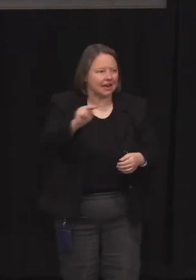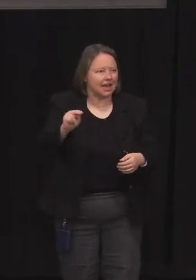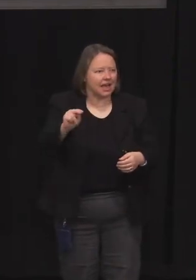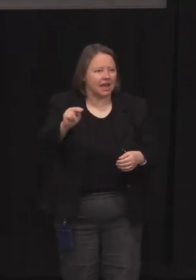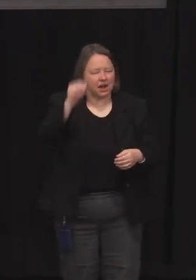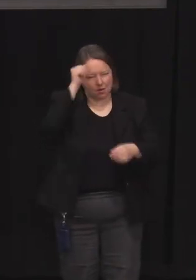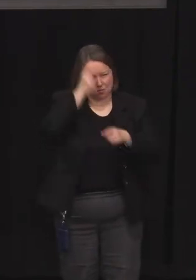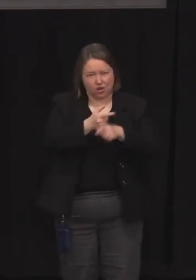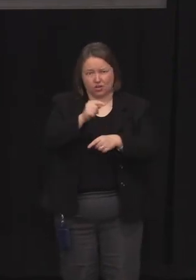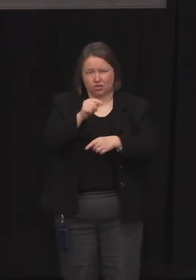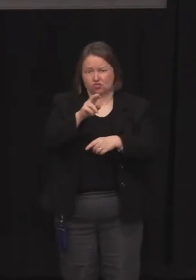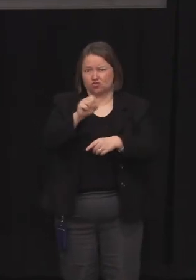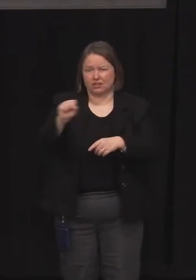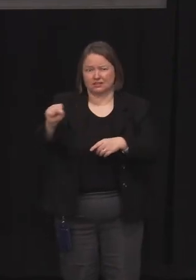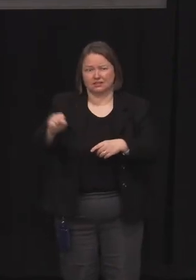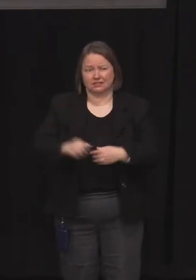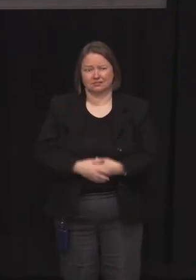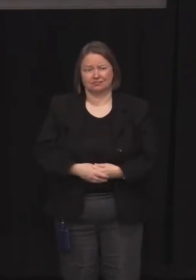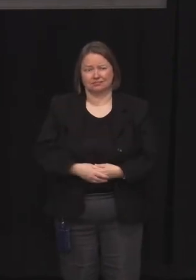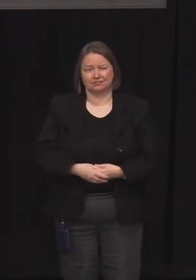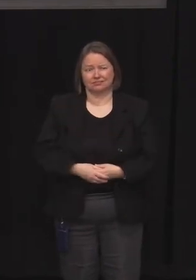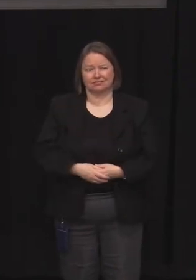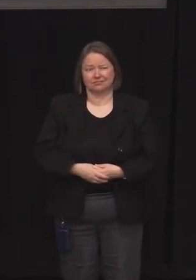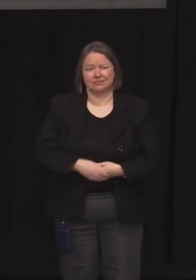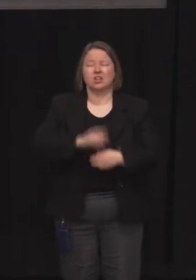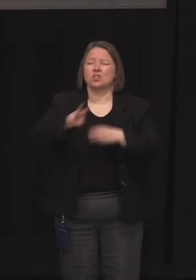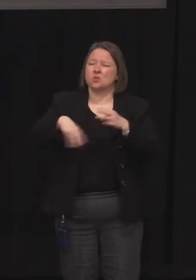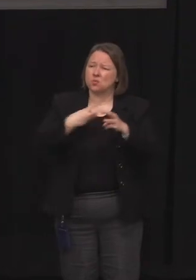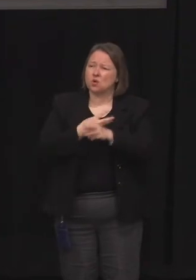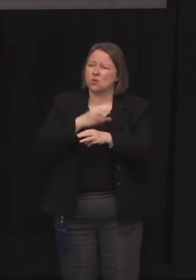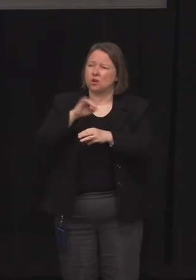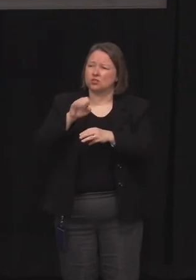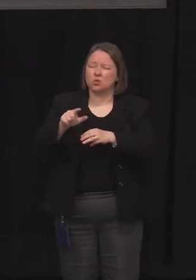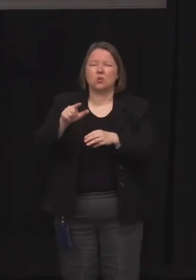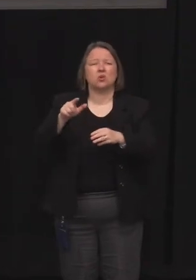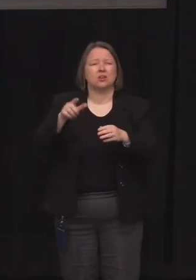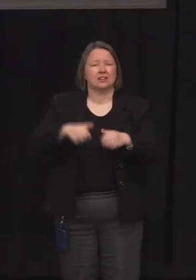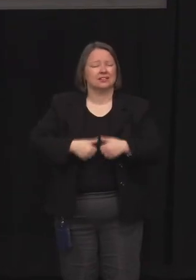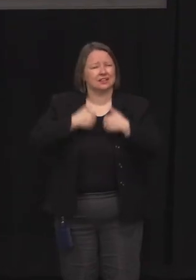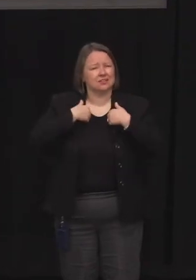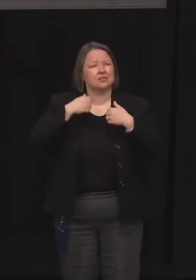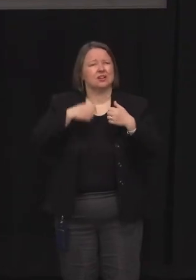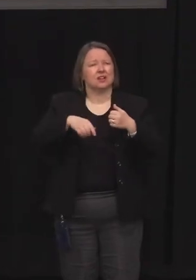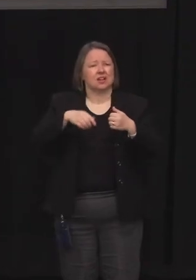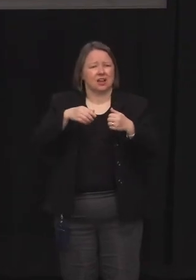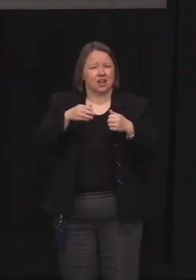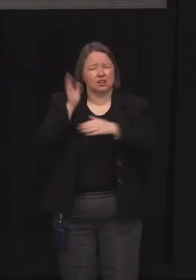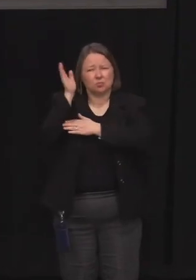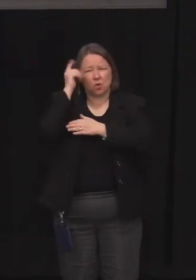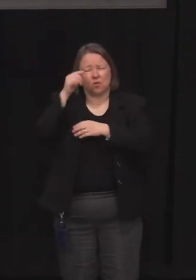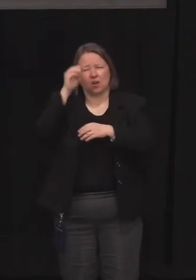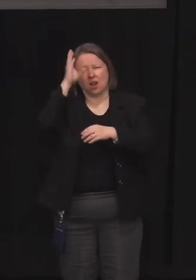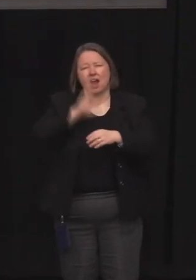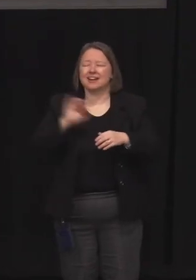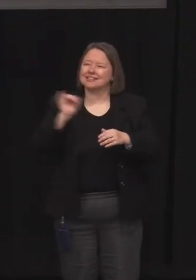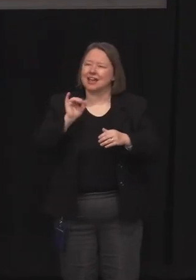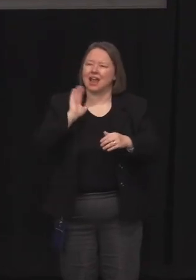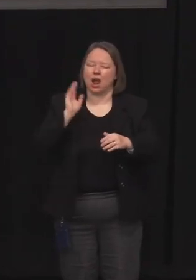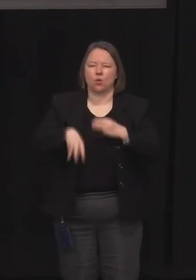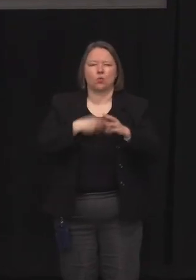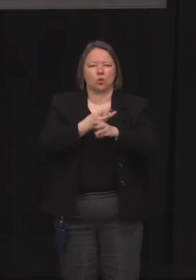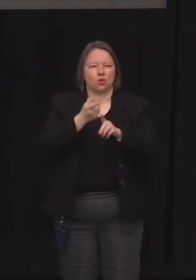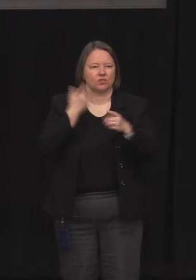Brother Truss. The world in which Joel lived and spoke for God could be the world in which we live today.